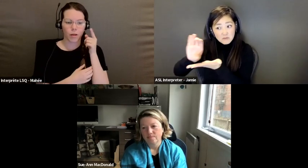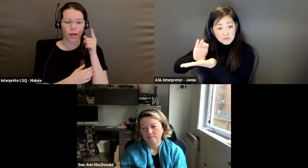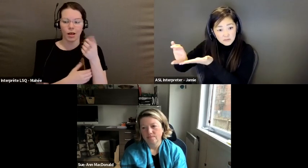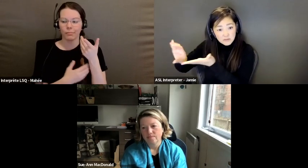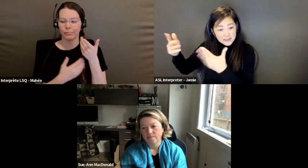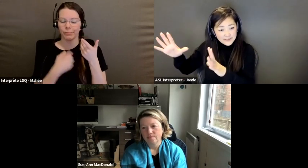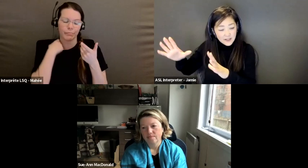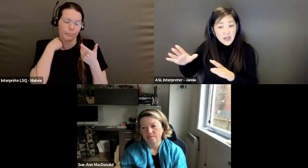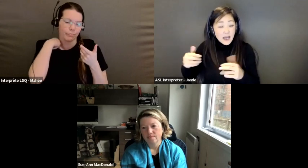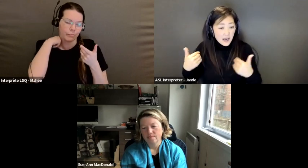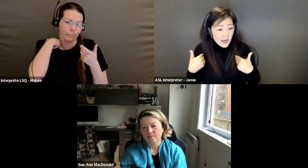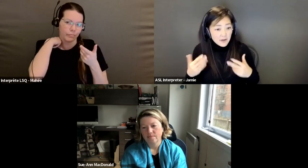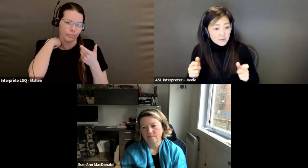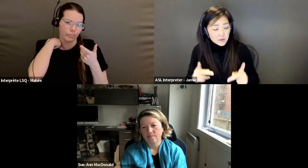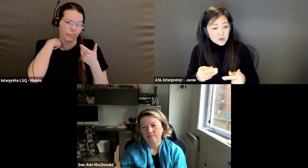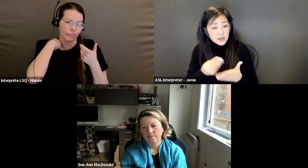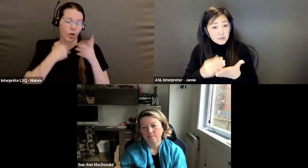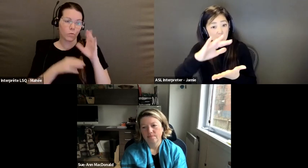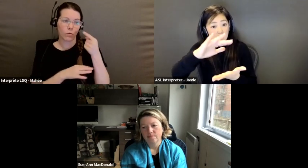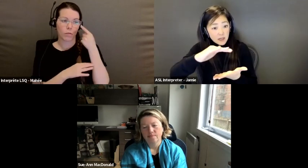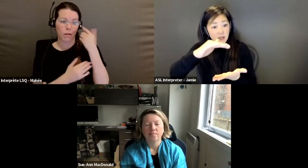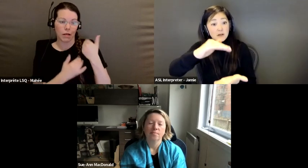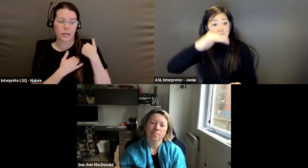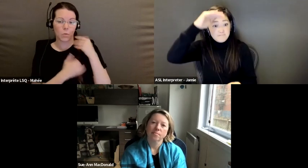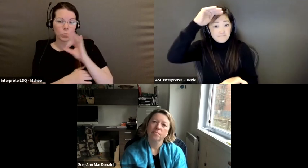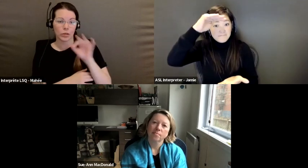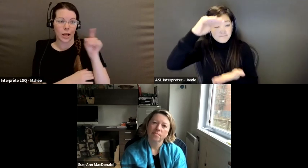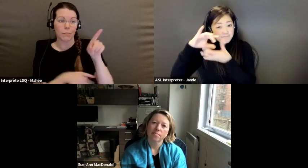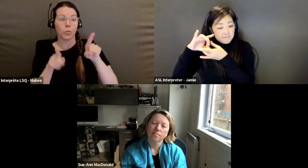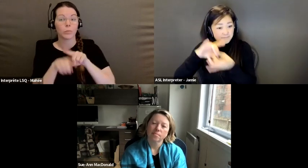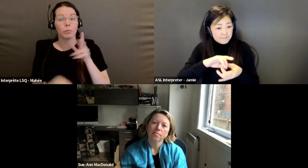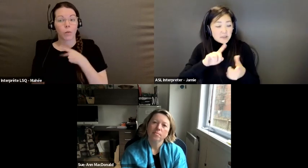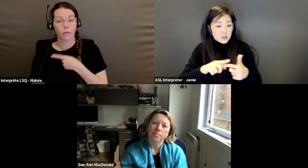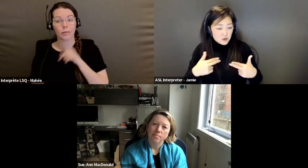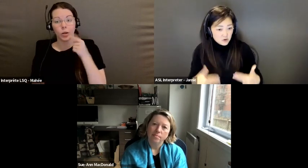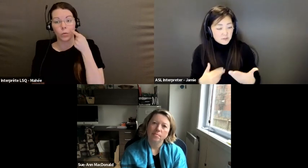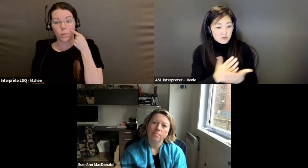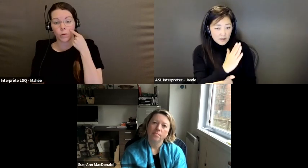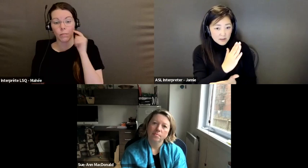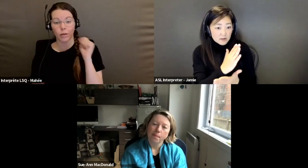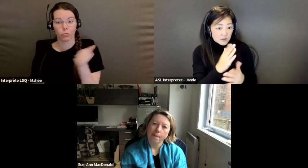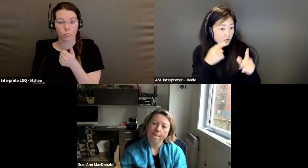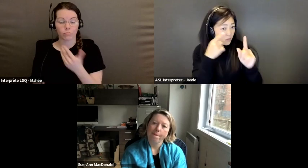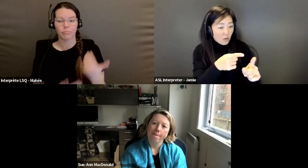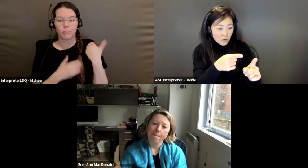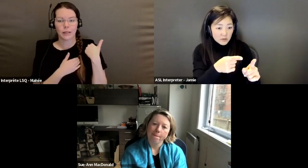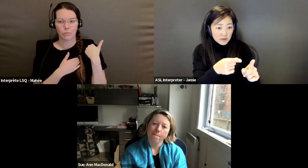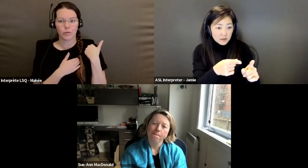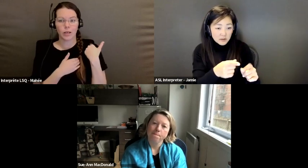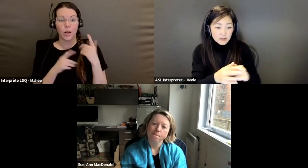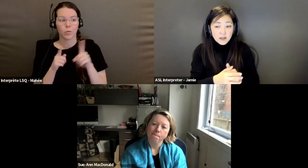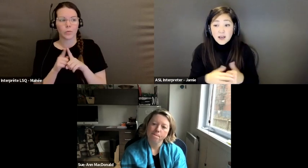increase funding and tie those to human rights goals. That must be done. There are ways to